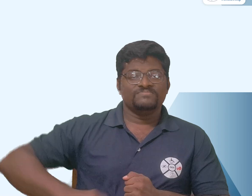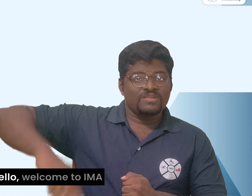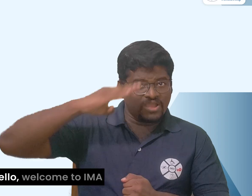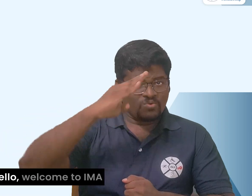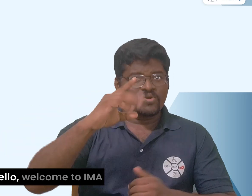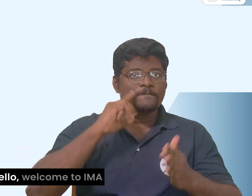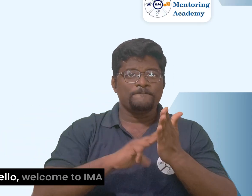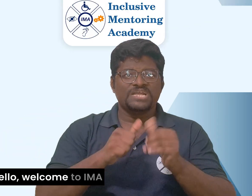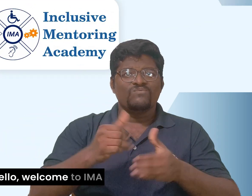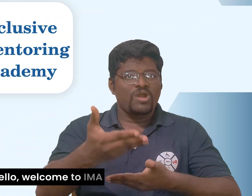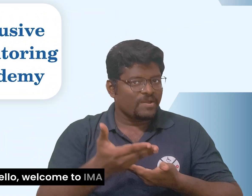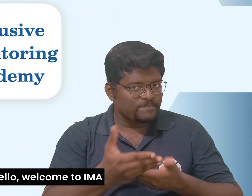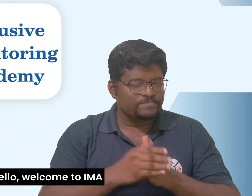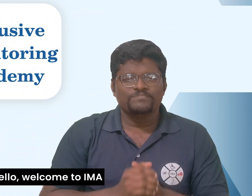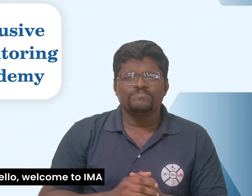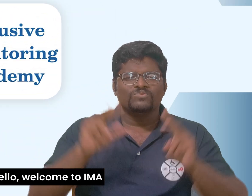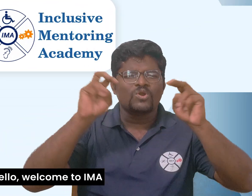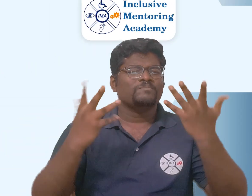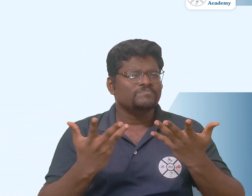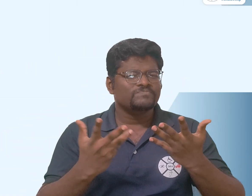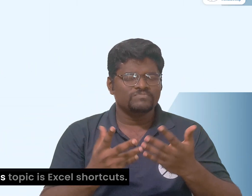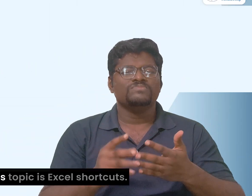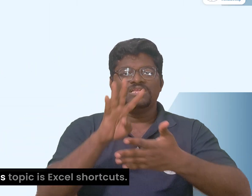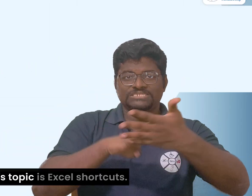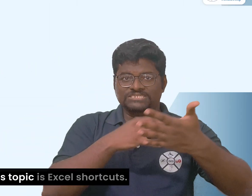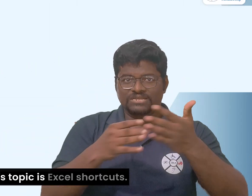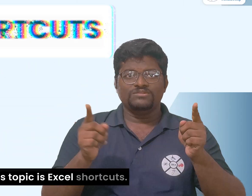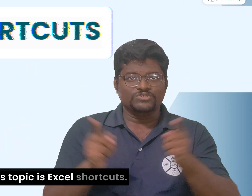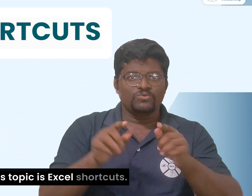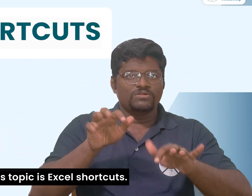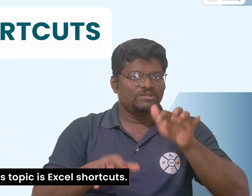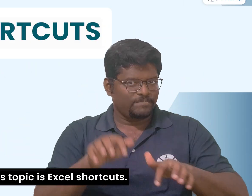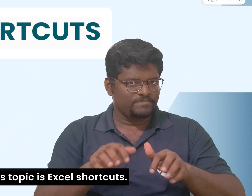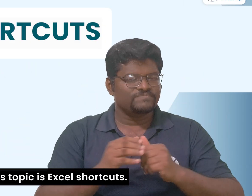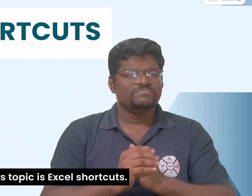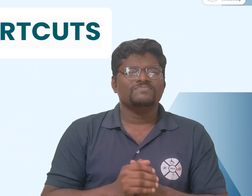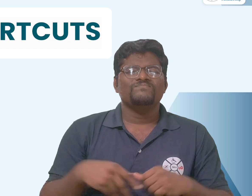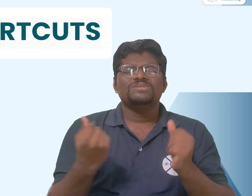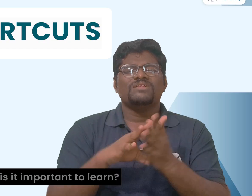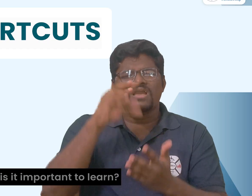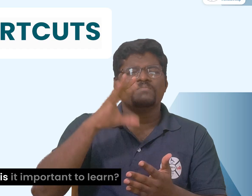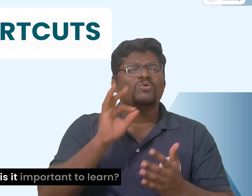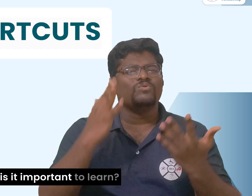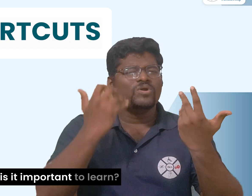Hello. Welcome to IMA. Today's topic is Excel shortcuts. Why is it important to